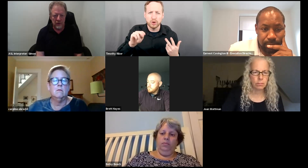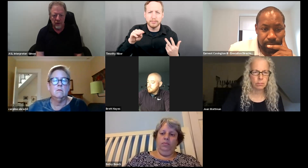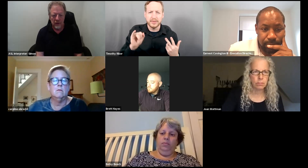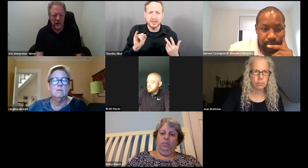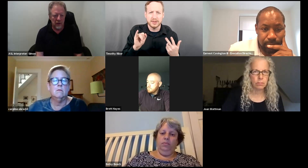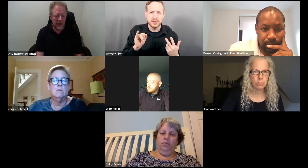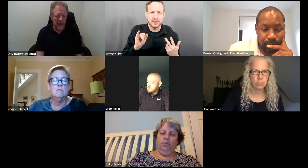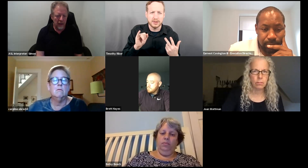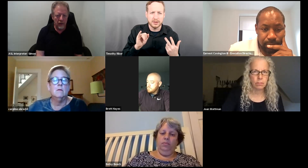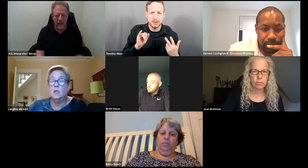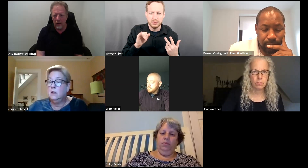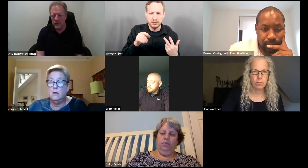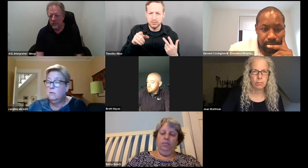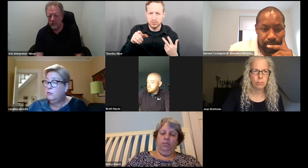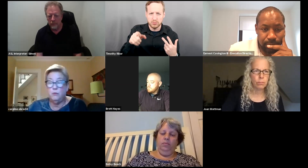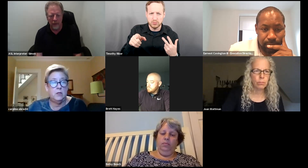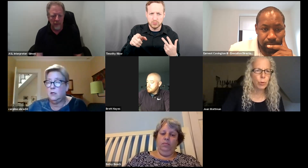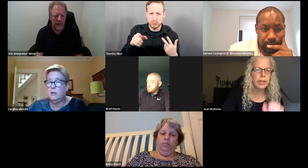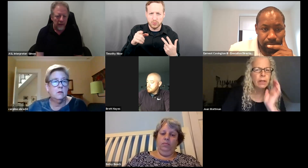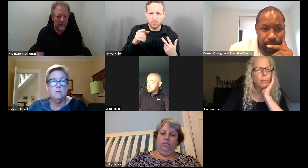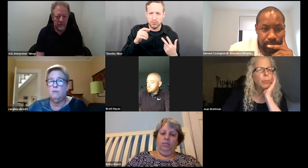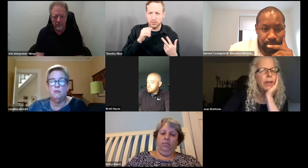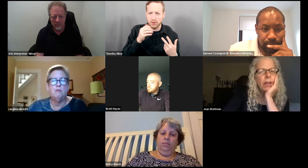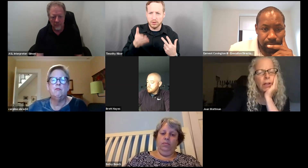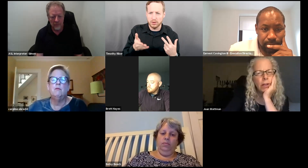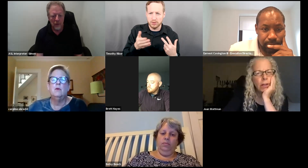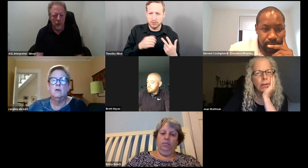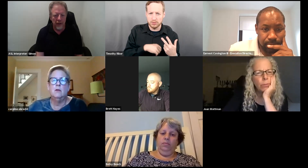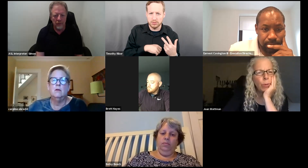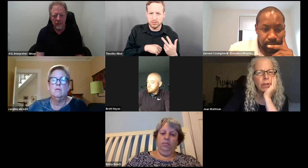2. Okay, now Bumi,